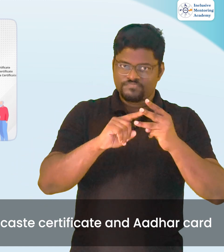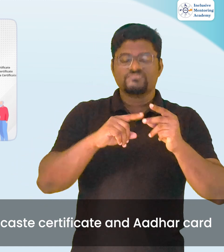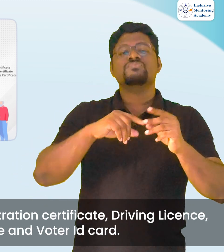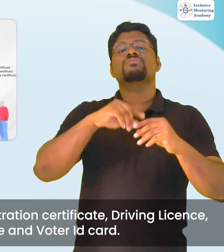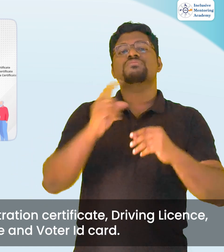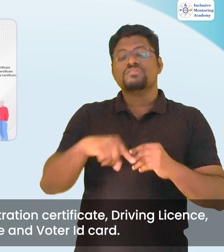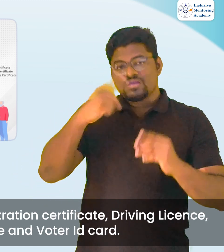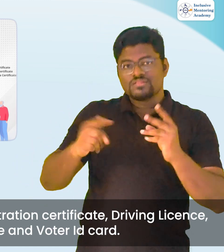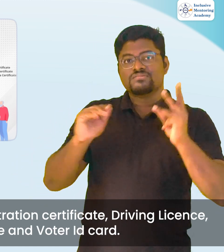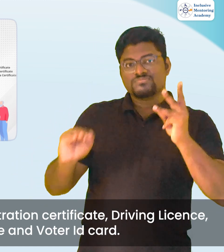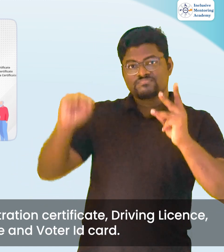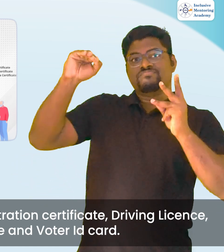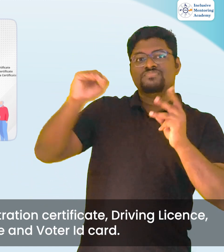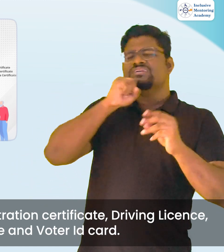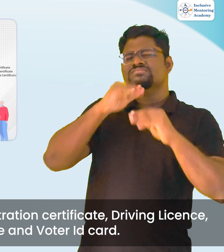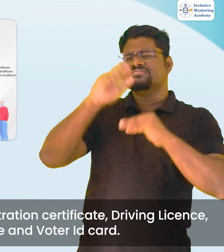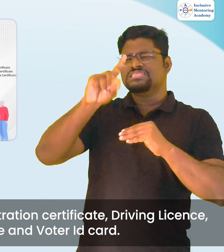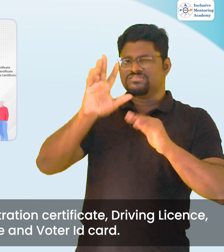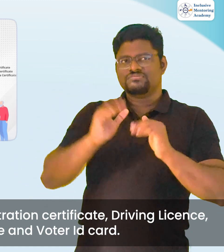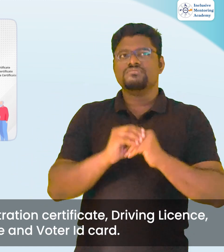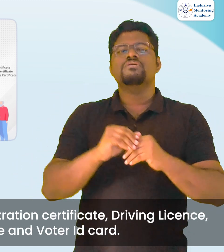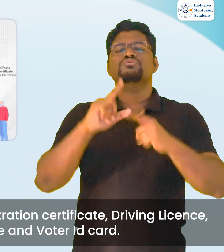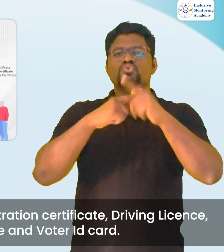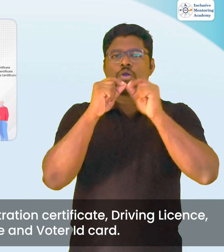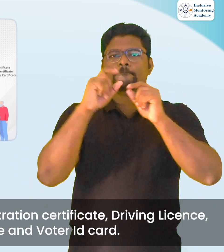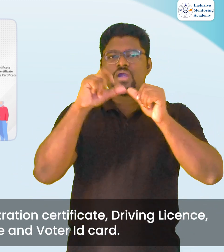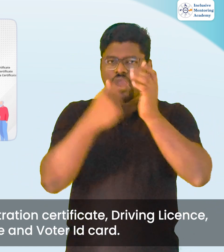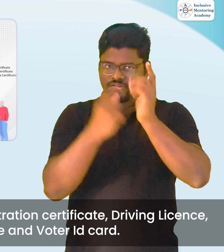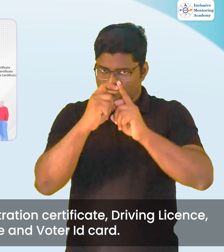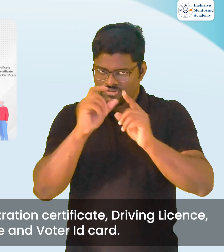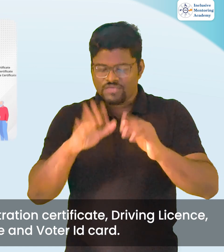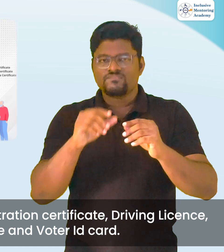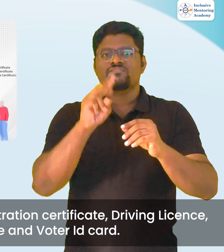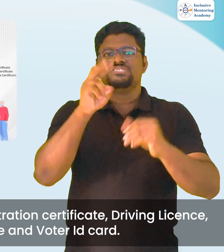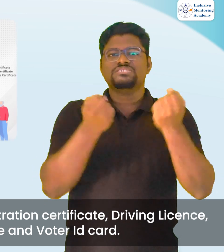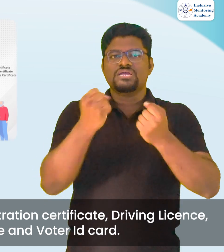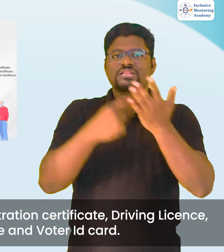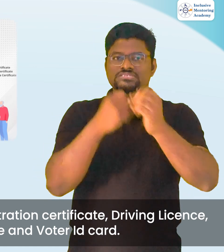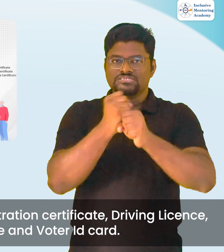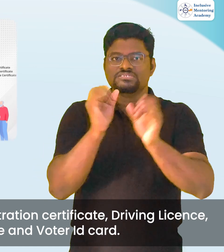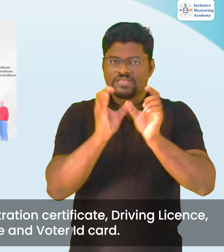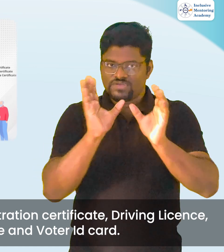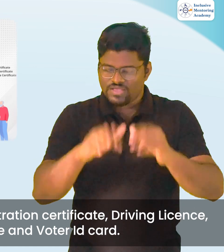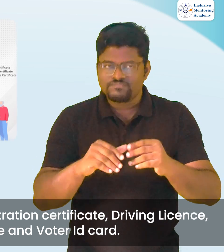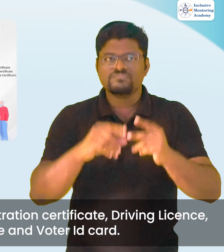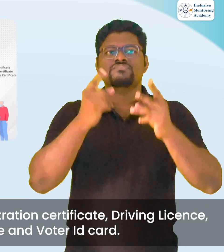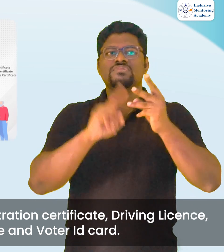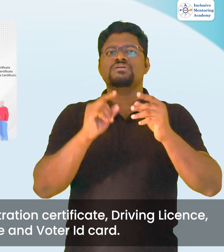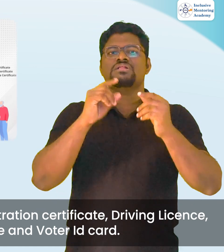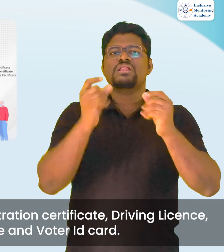Number 3. 18 age, job card, vehicle registration certificate, driving license, university certificate and